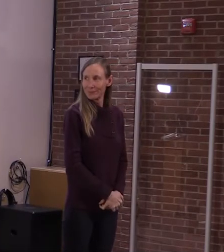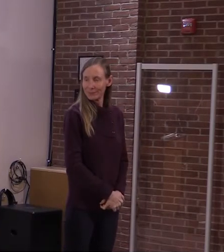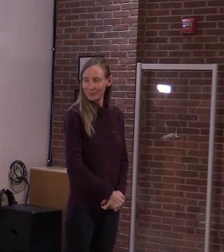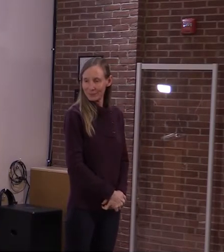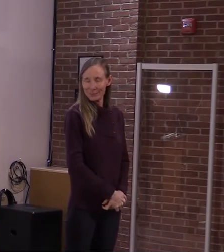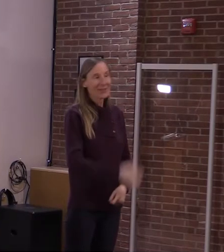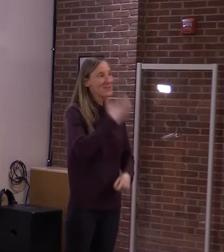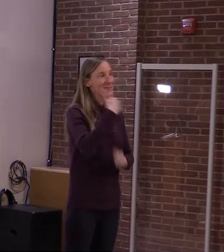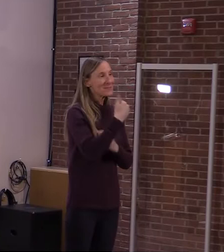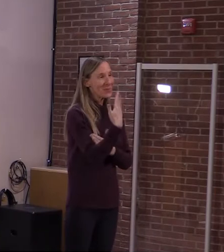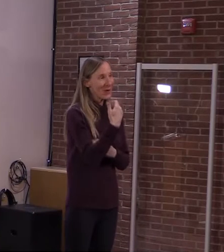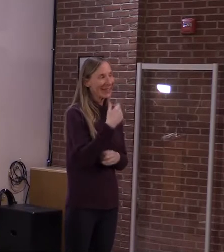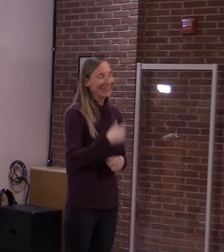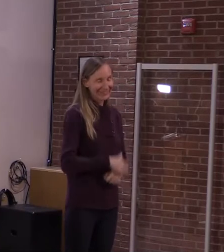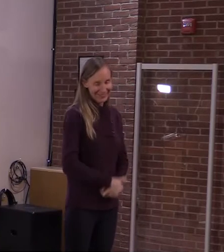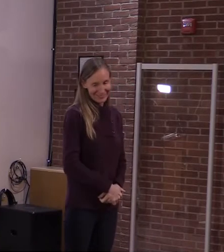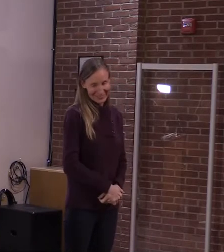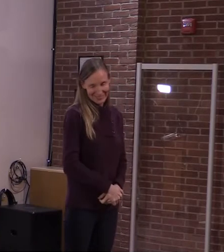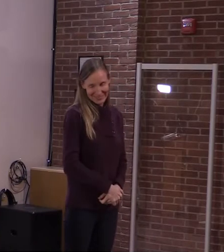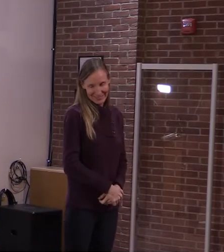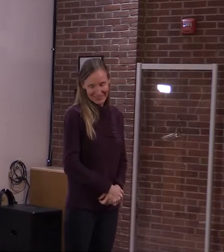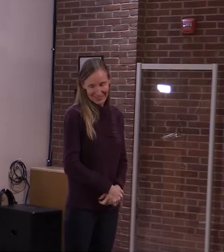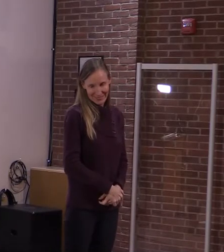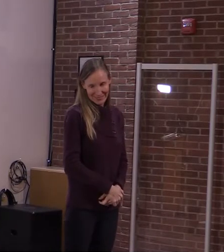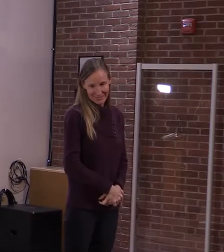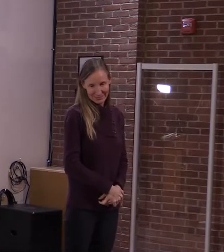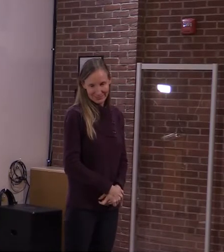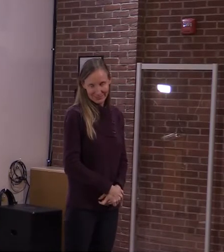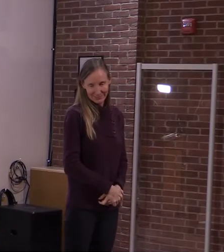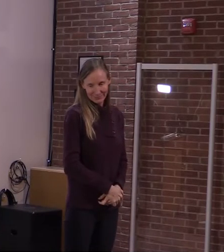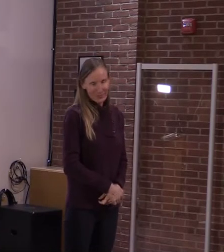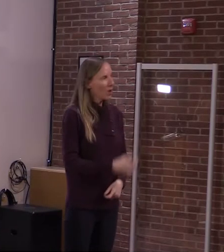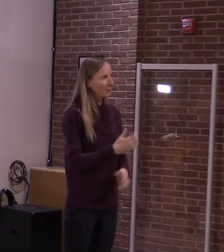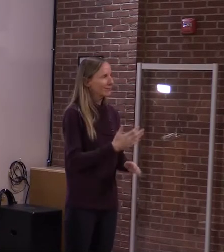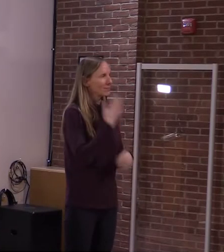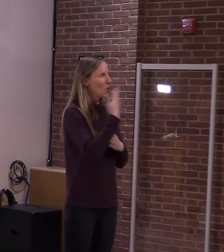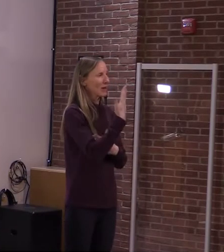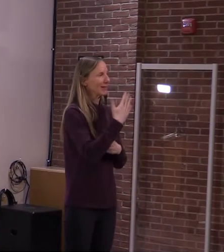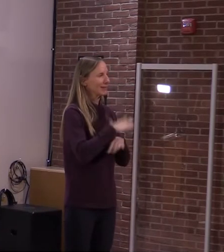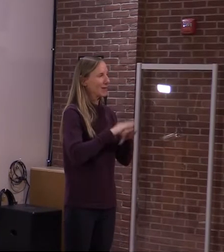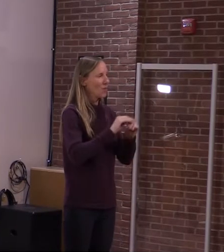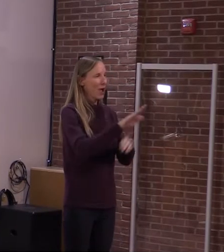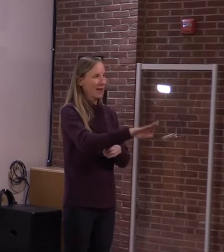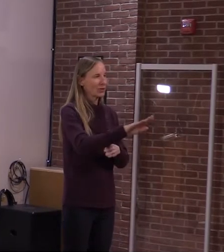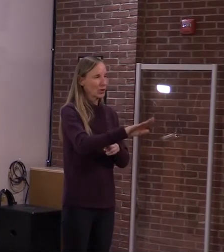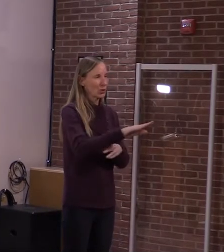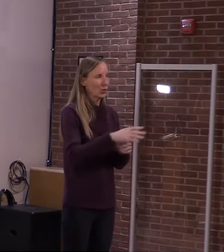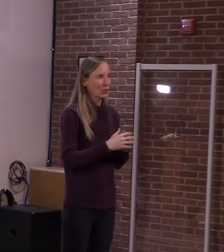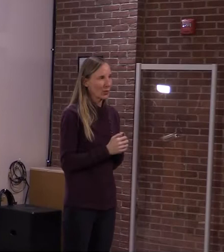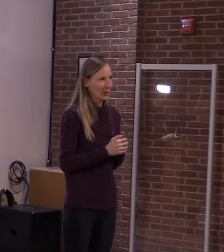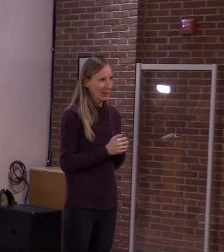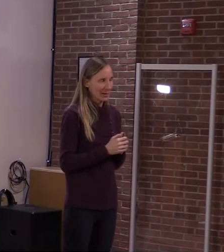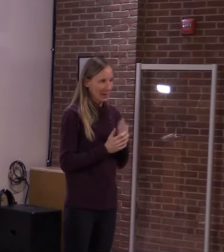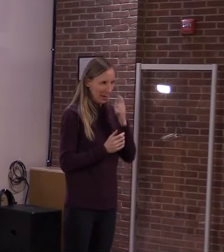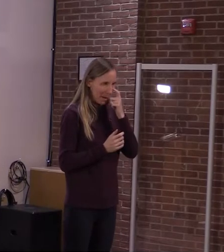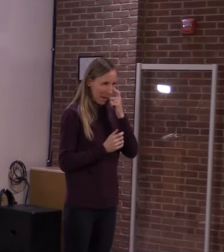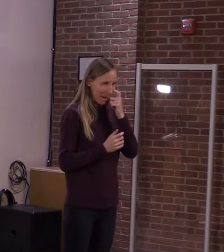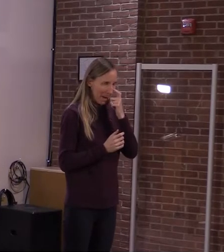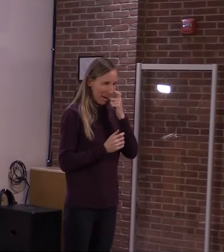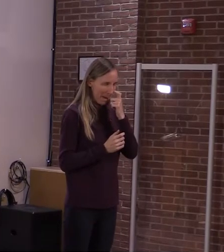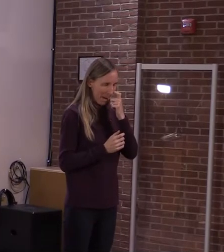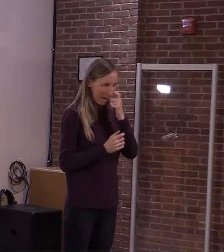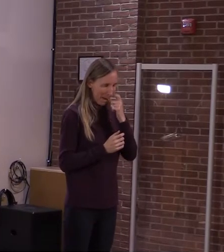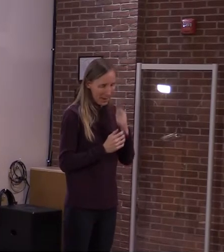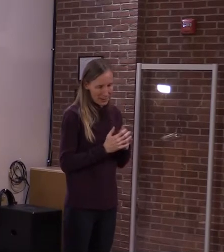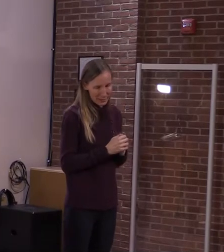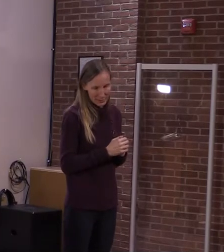Thank you. Good morning, Governor. I guess this afternoon now. Good afternoon, Governor. We have a local municipality that took